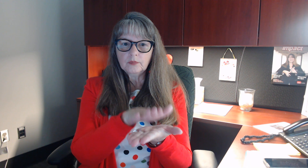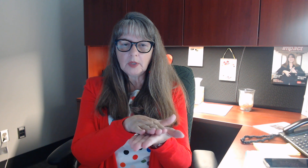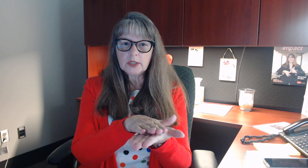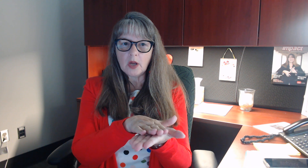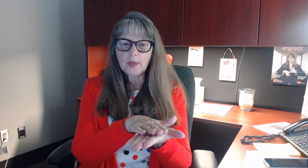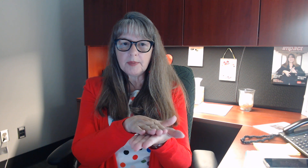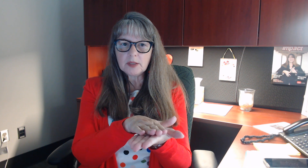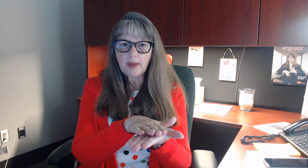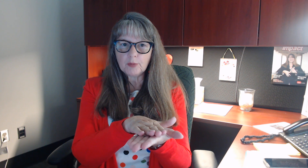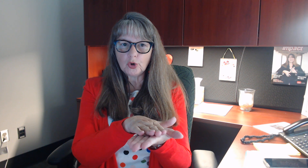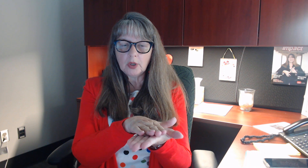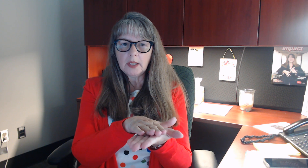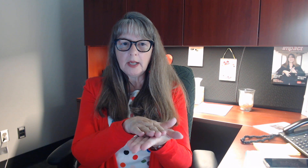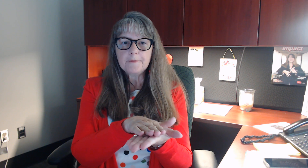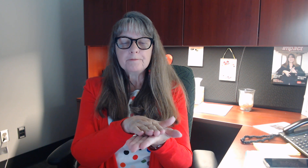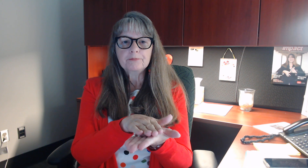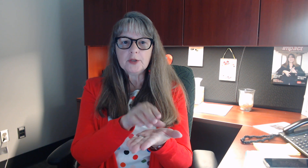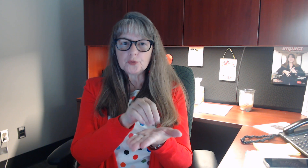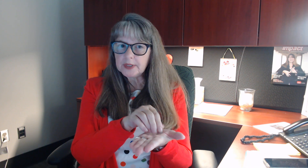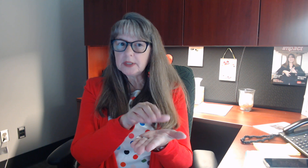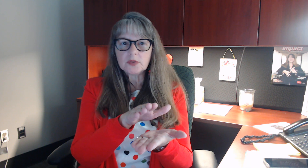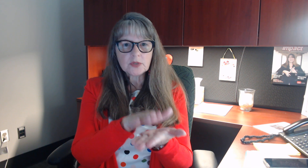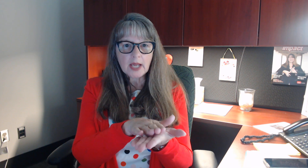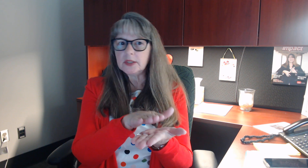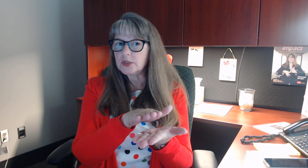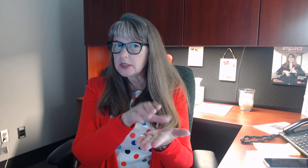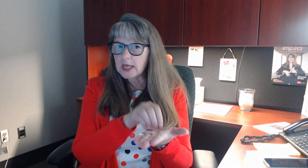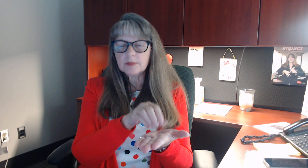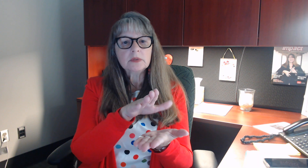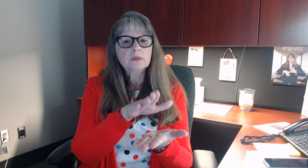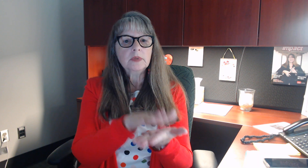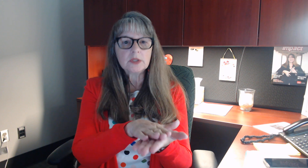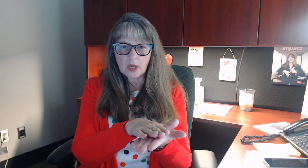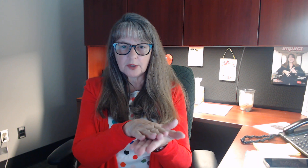it's on the piece of paper. It's written, it's signed, it's stamped. It's a document.